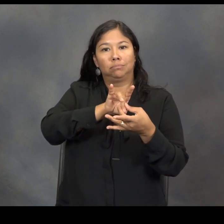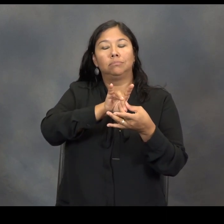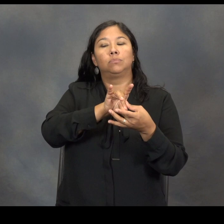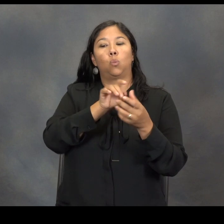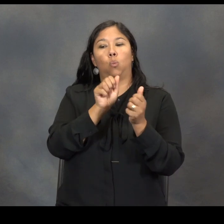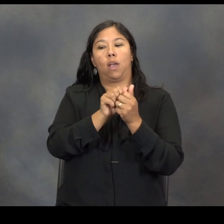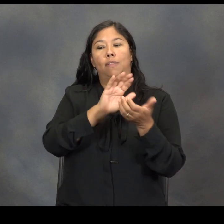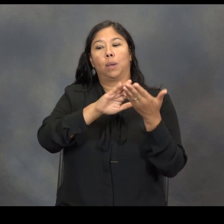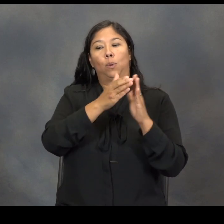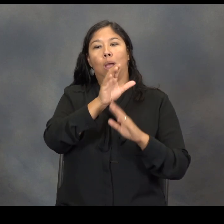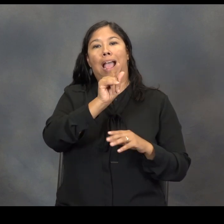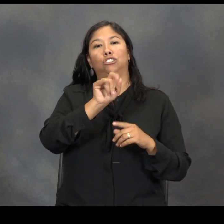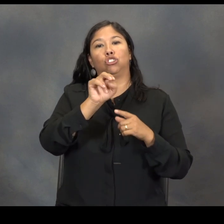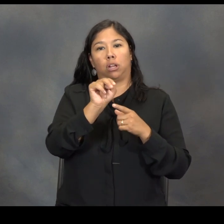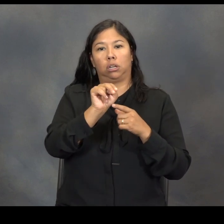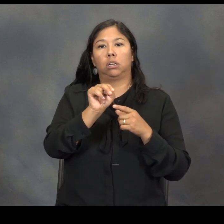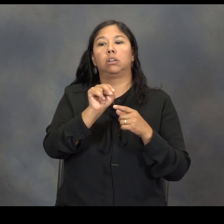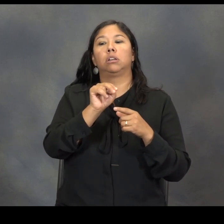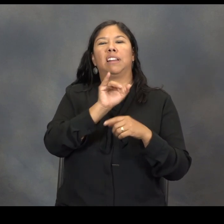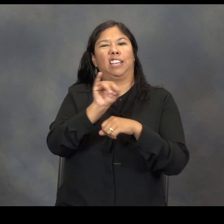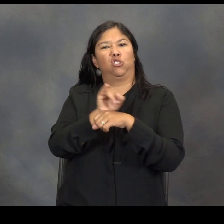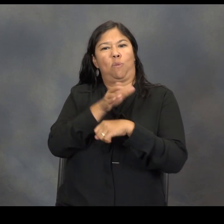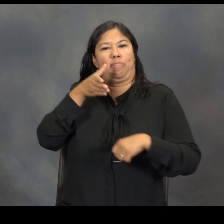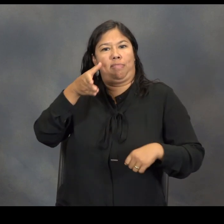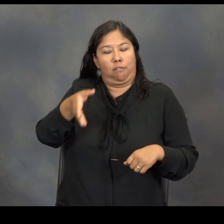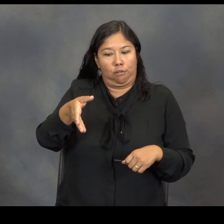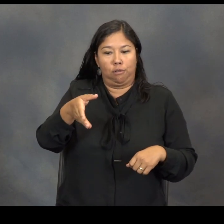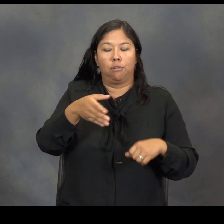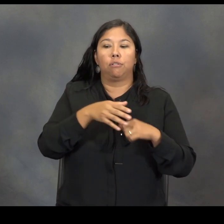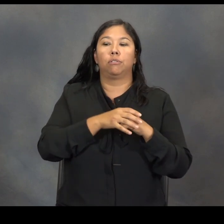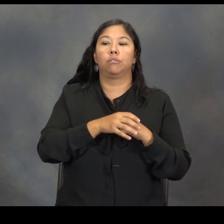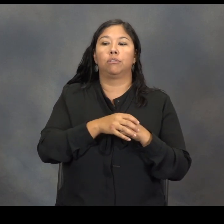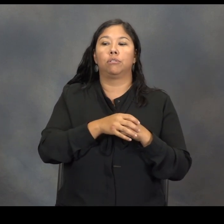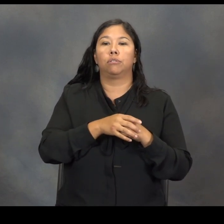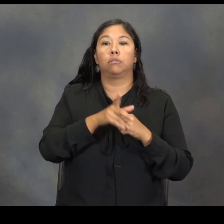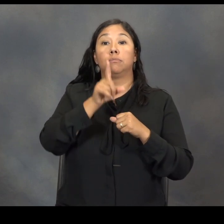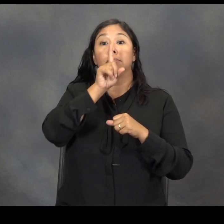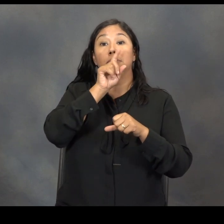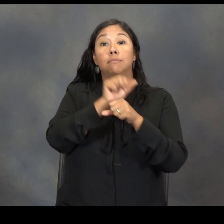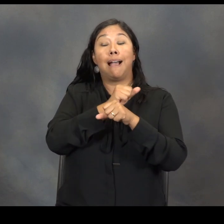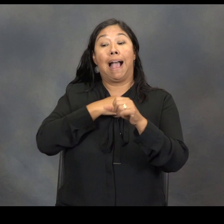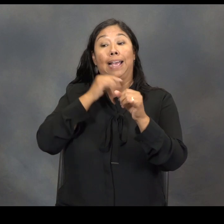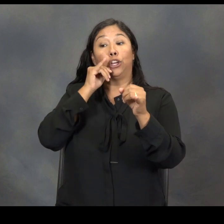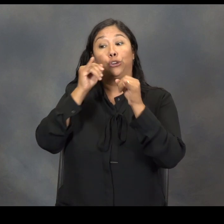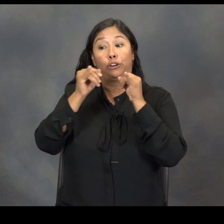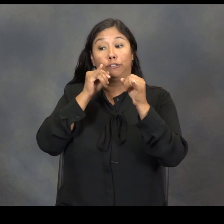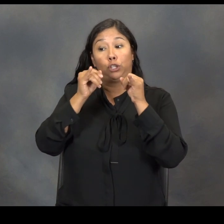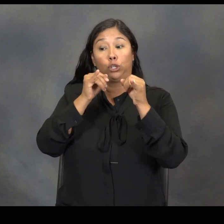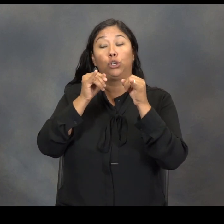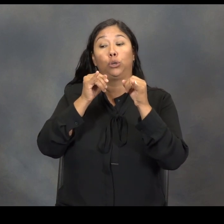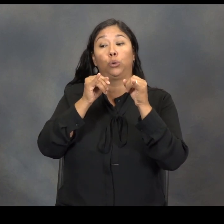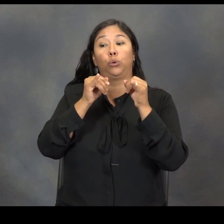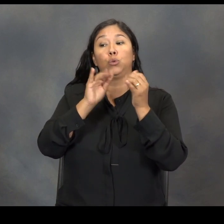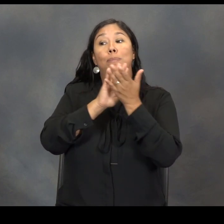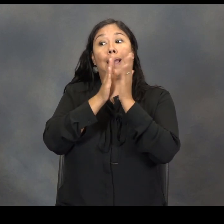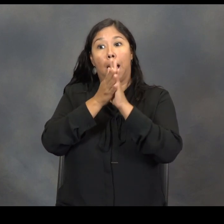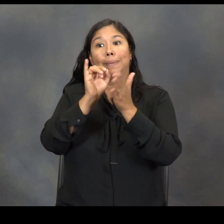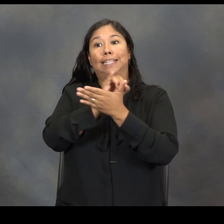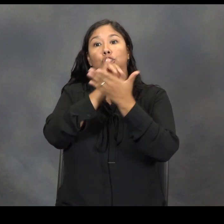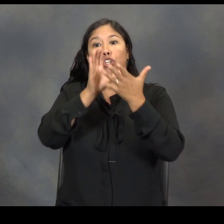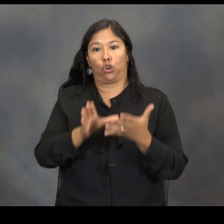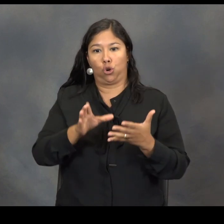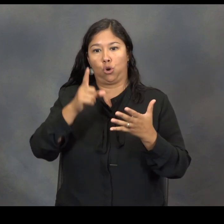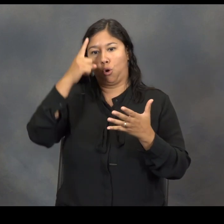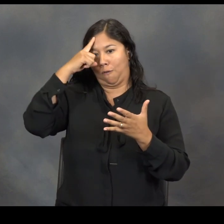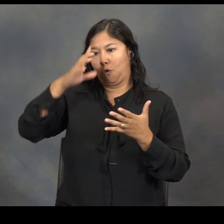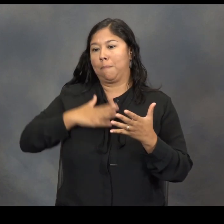an internship. And actually, I interviewed to be an intern for the